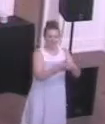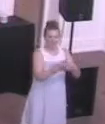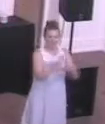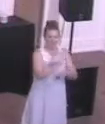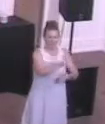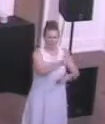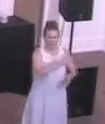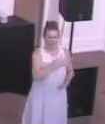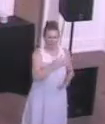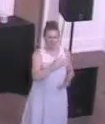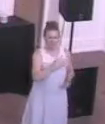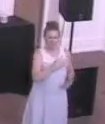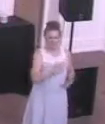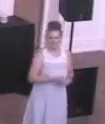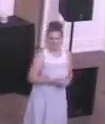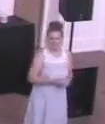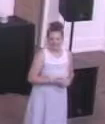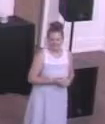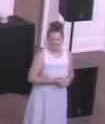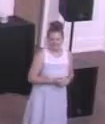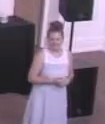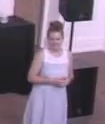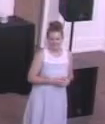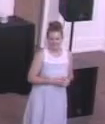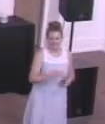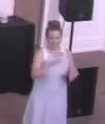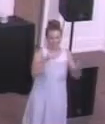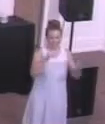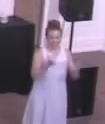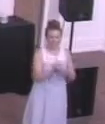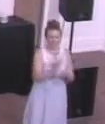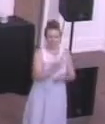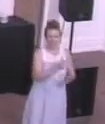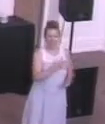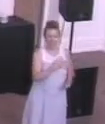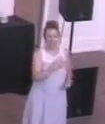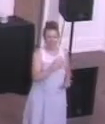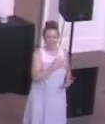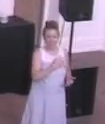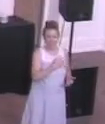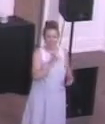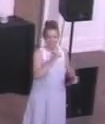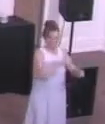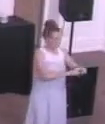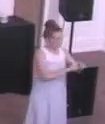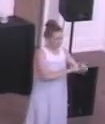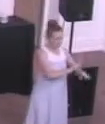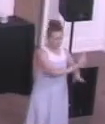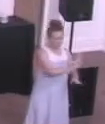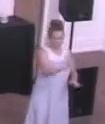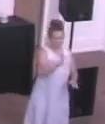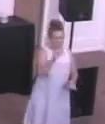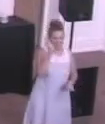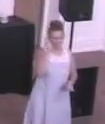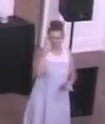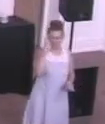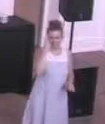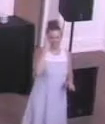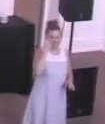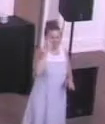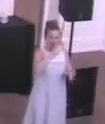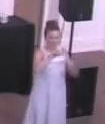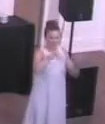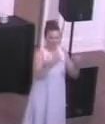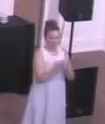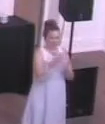all of your heart. With all your heart. Lean not on your own understanding.